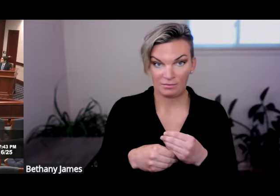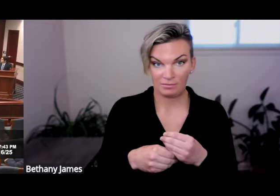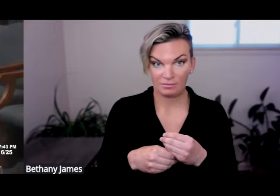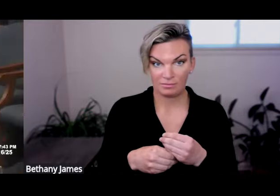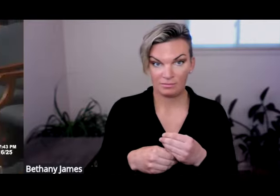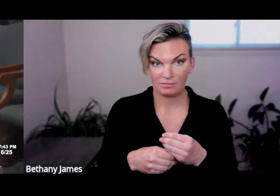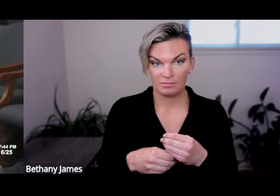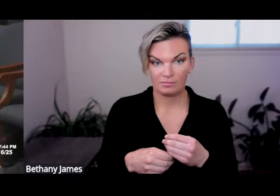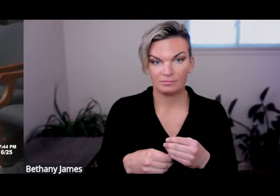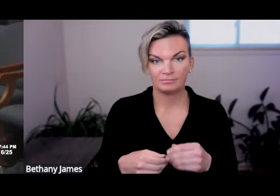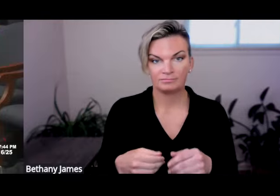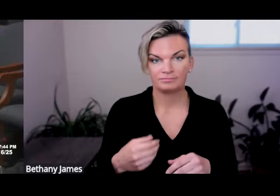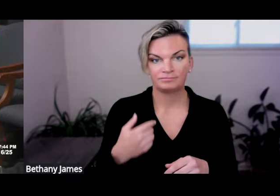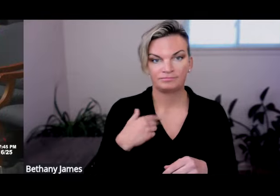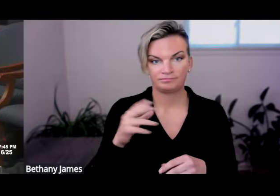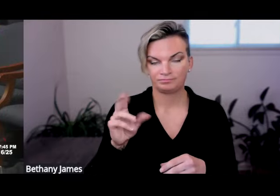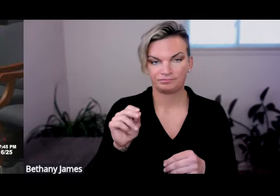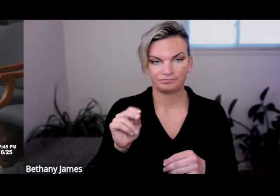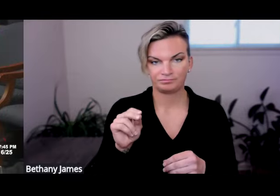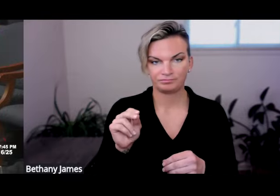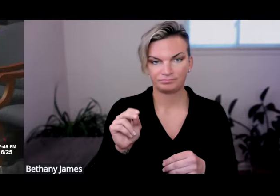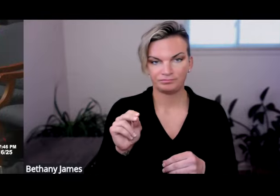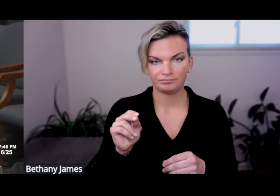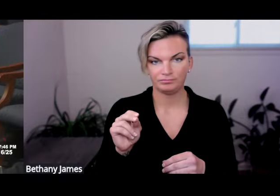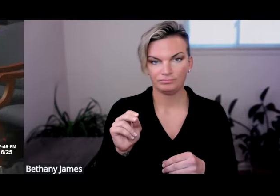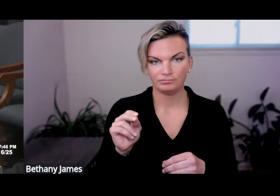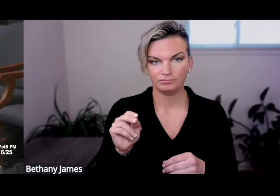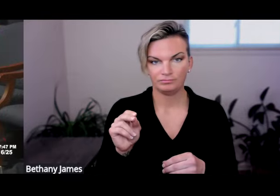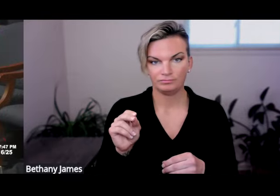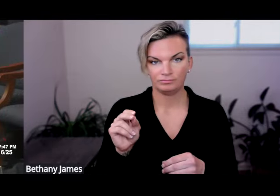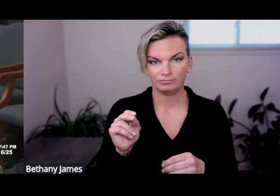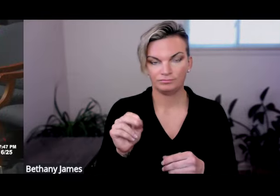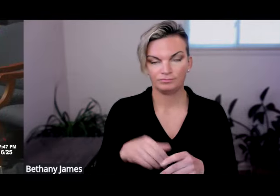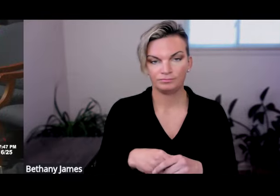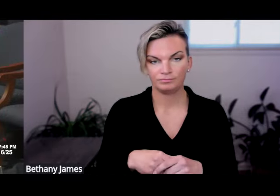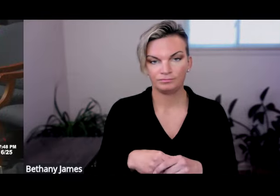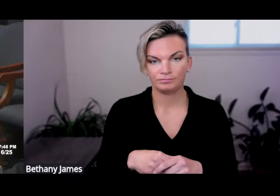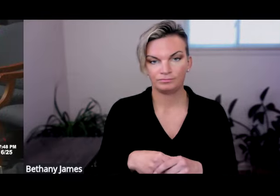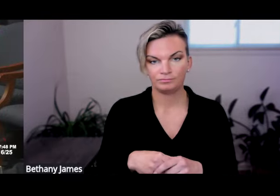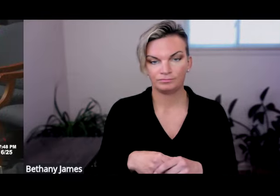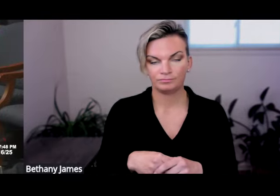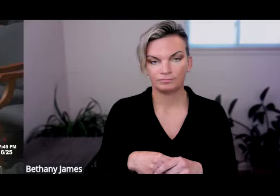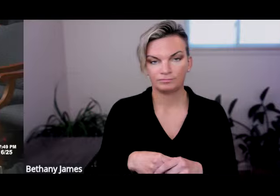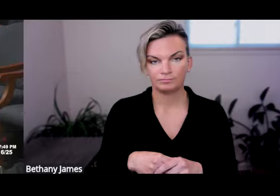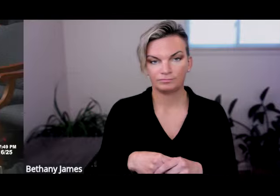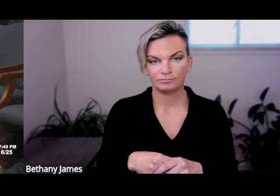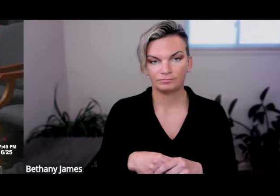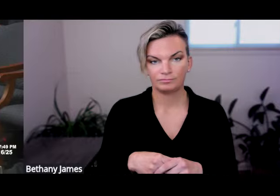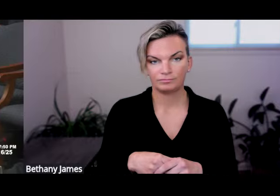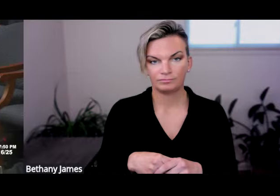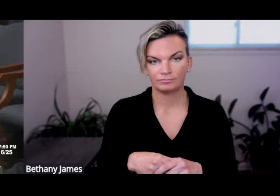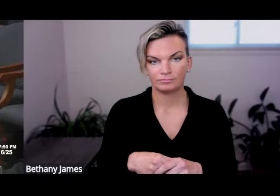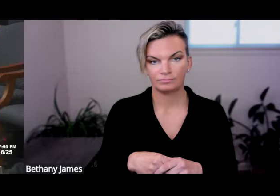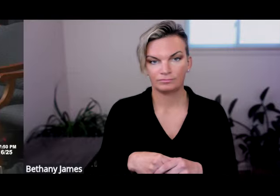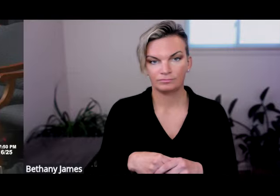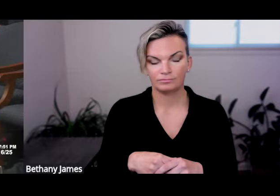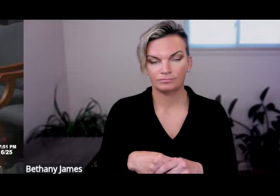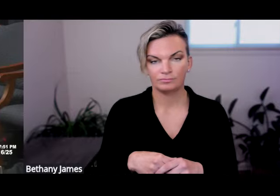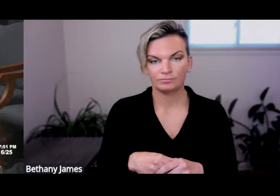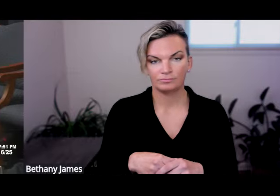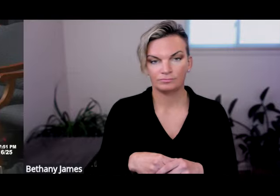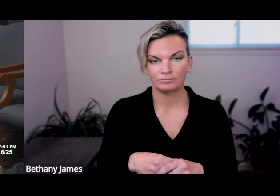No, I have no additions. I am curious to see whether, when we talk about sequencing of